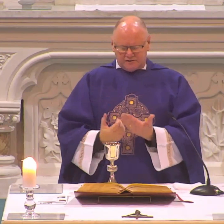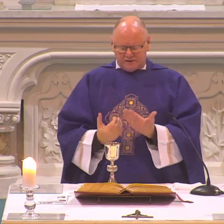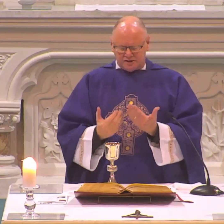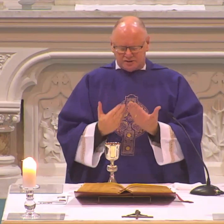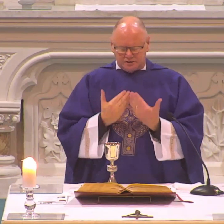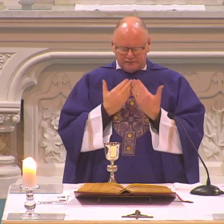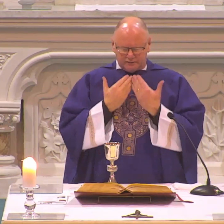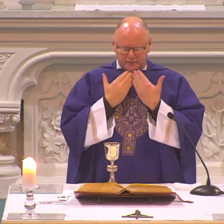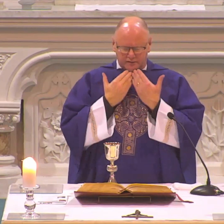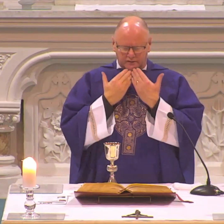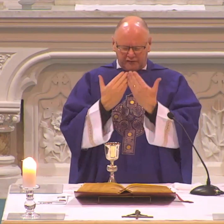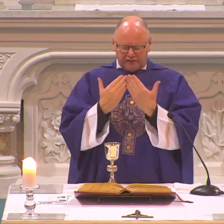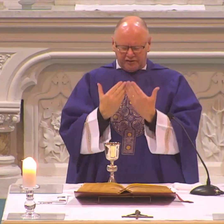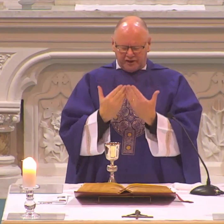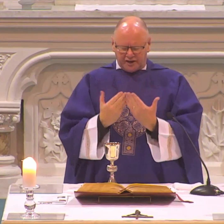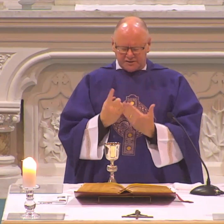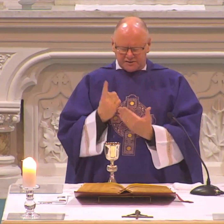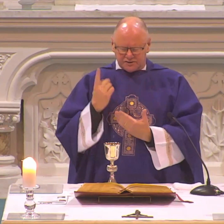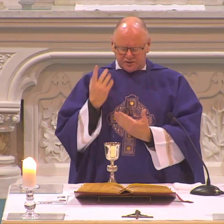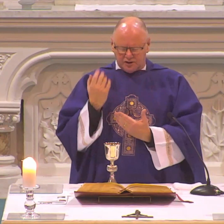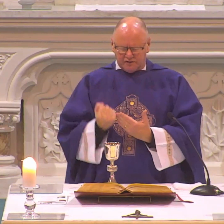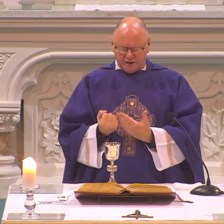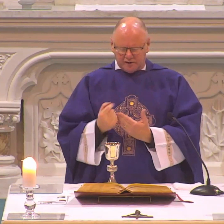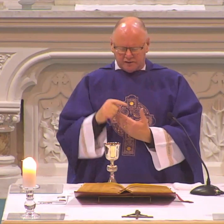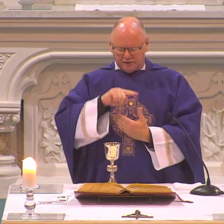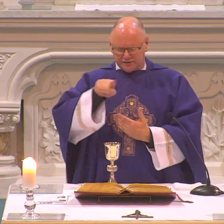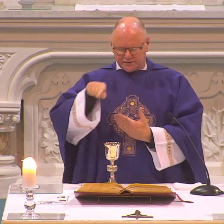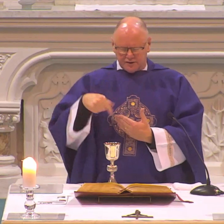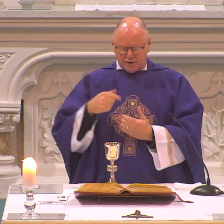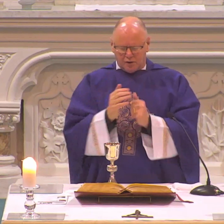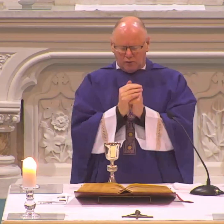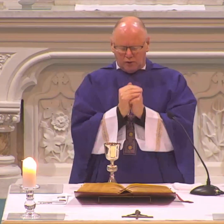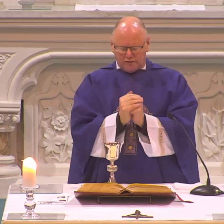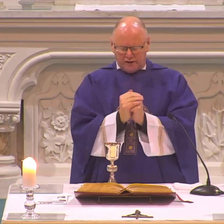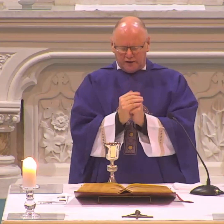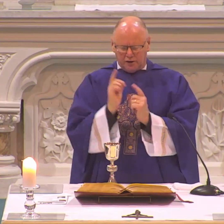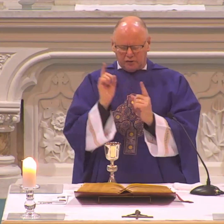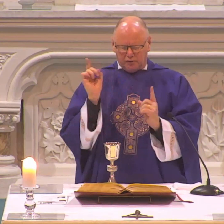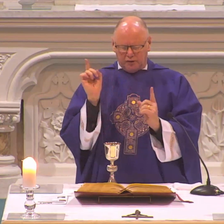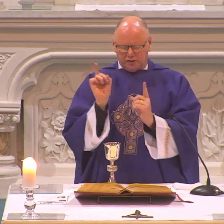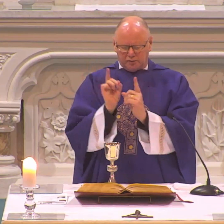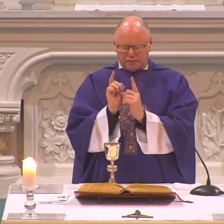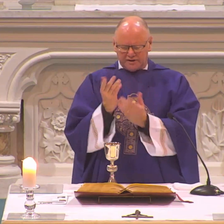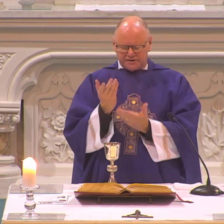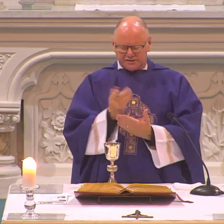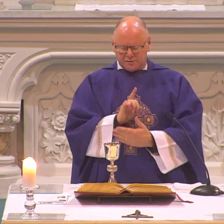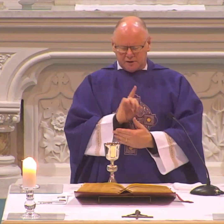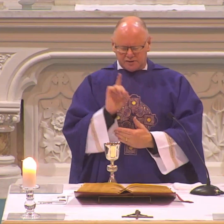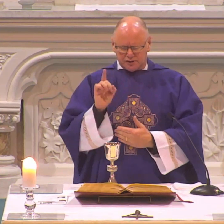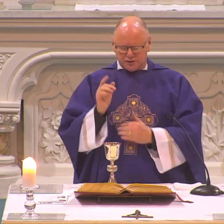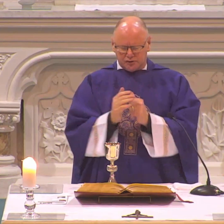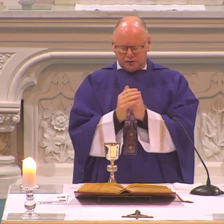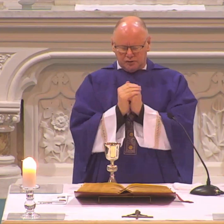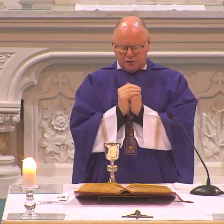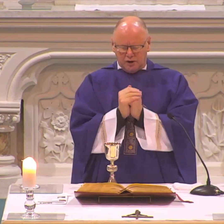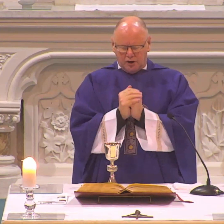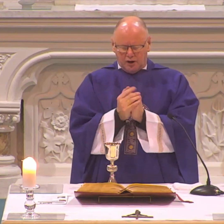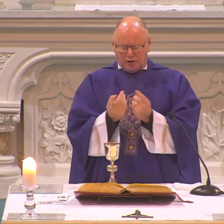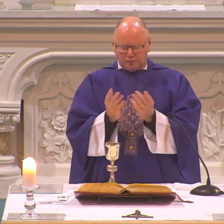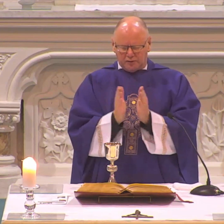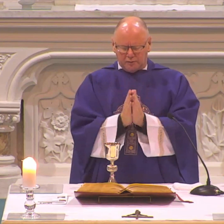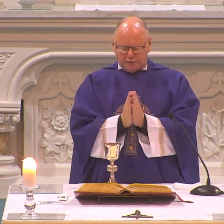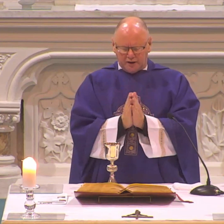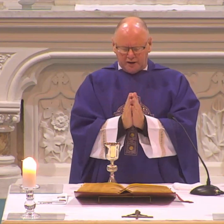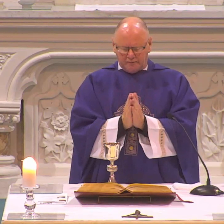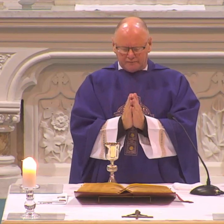of salvation, giving thanks that you have held us worthy to be in your presence and minister to you.